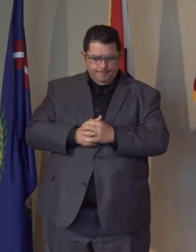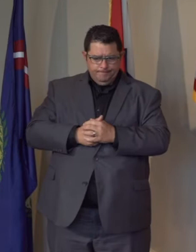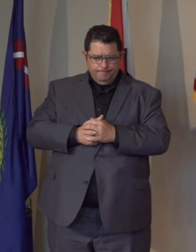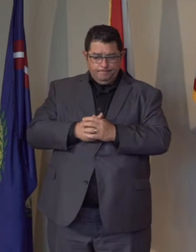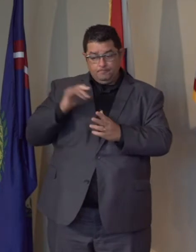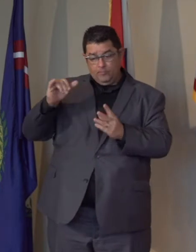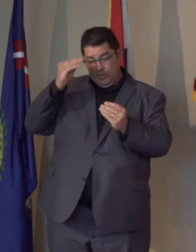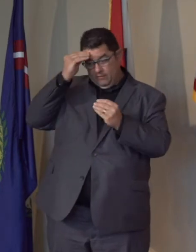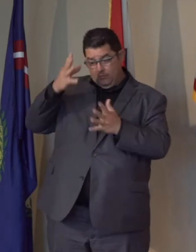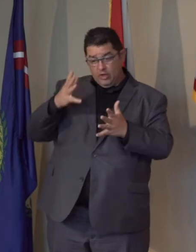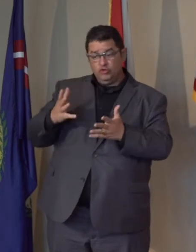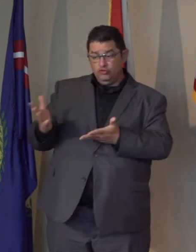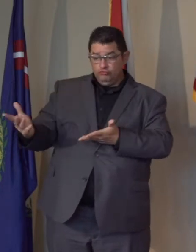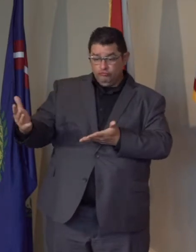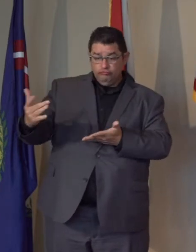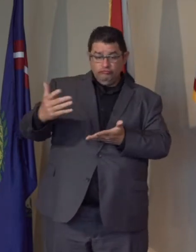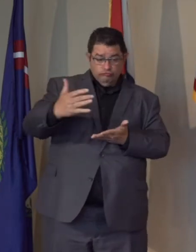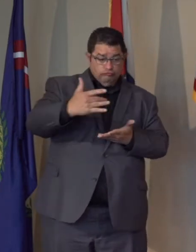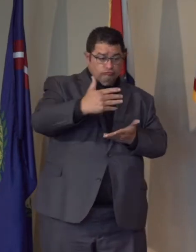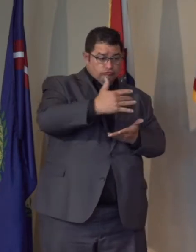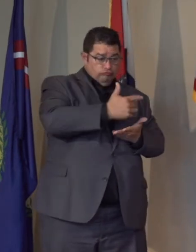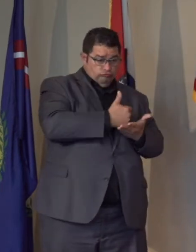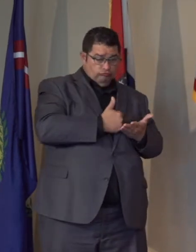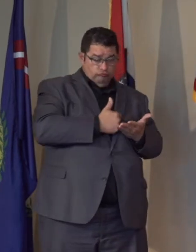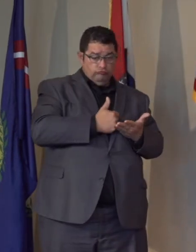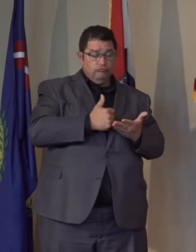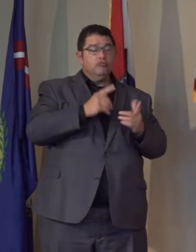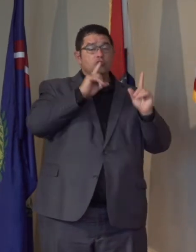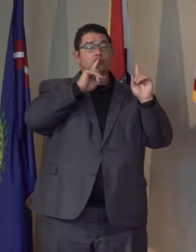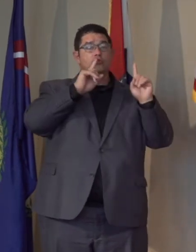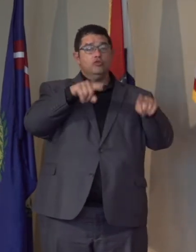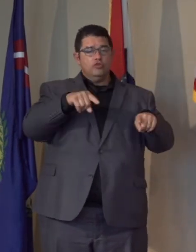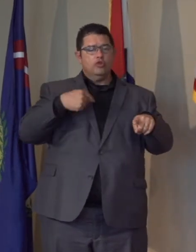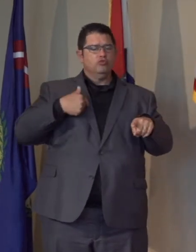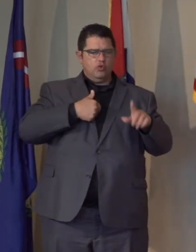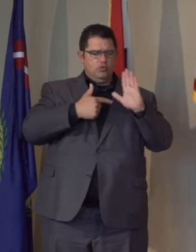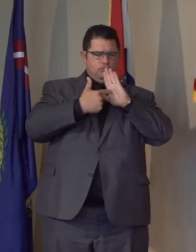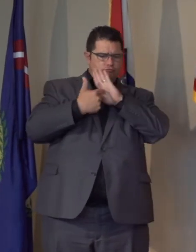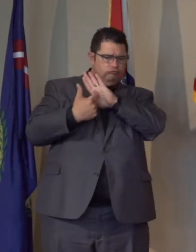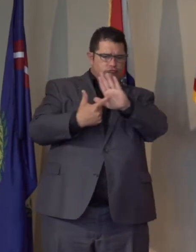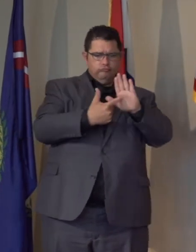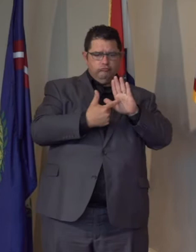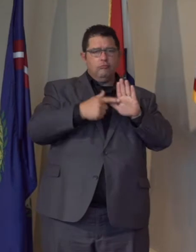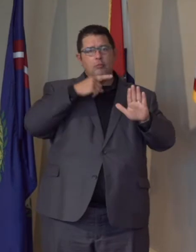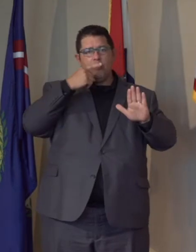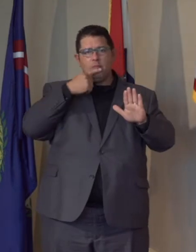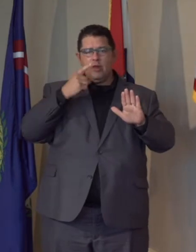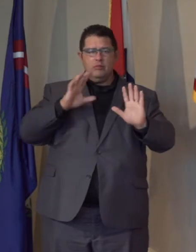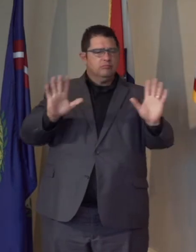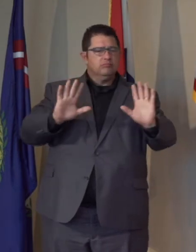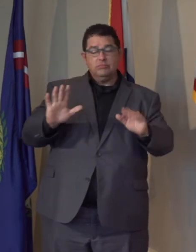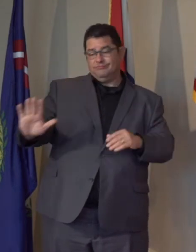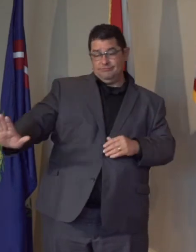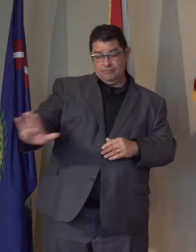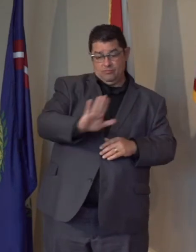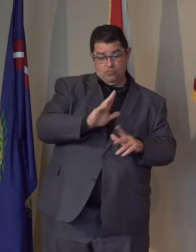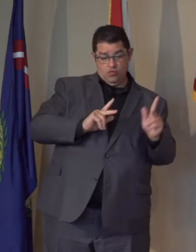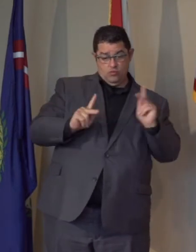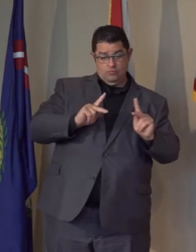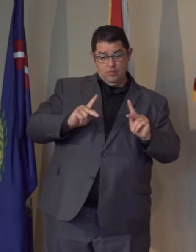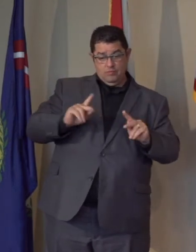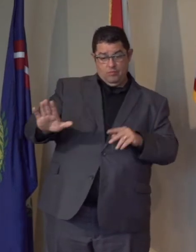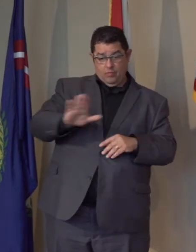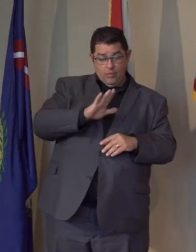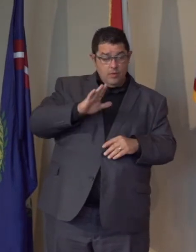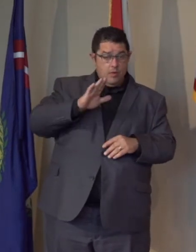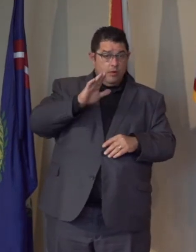is collected, the results will be made public. But we will not be making public any personal information of